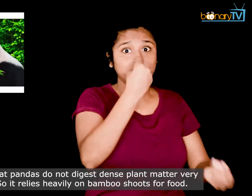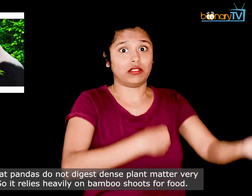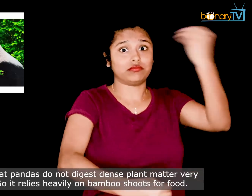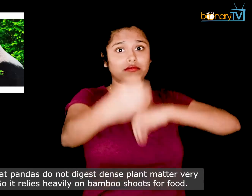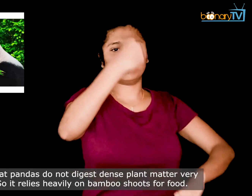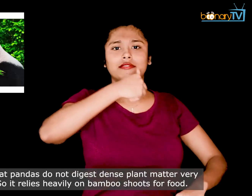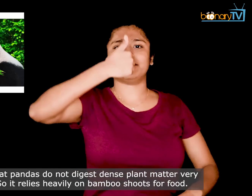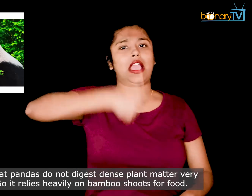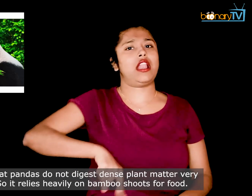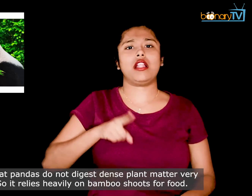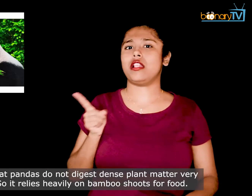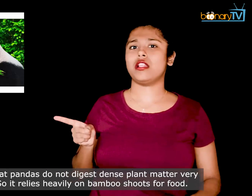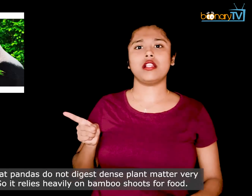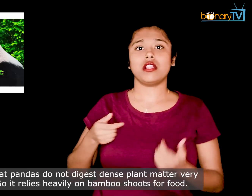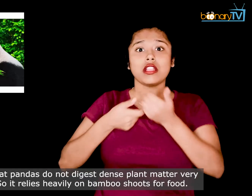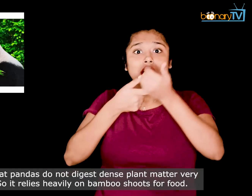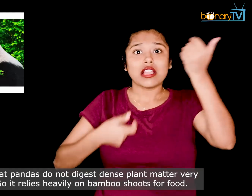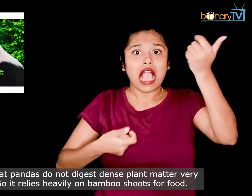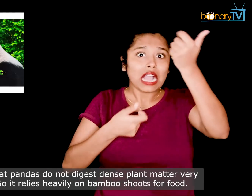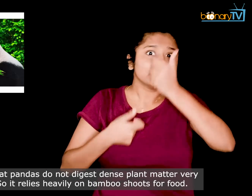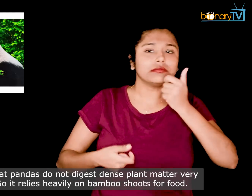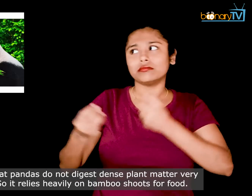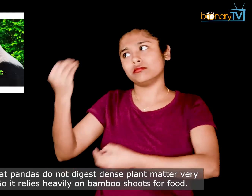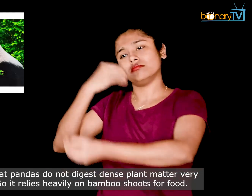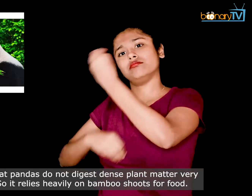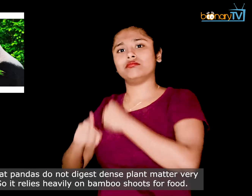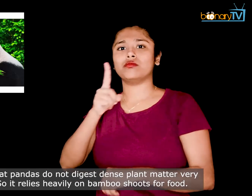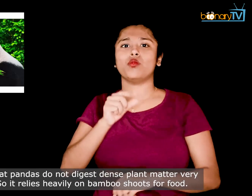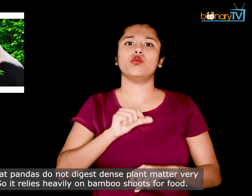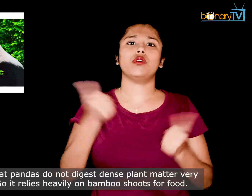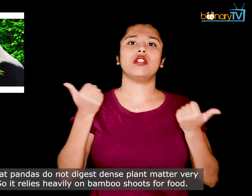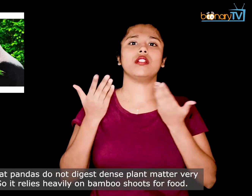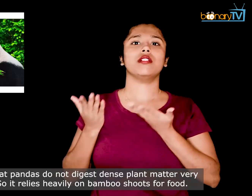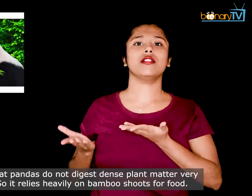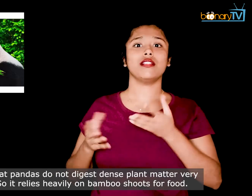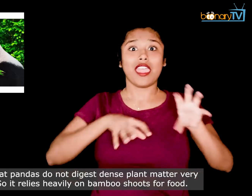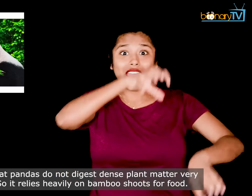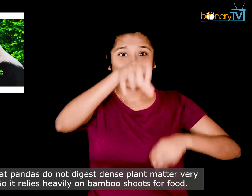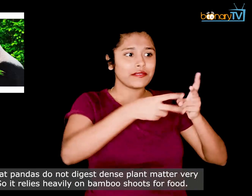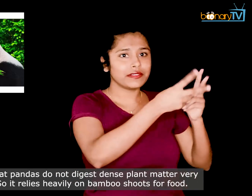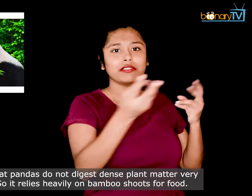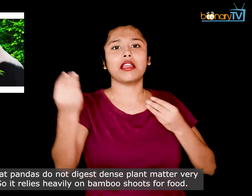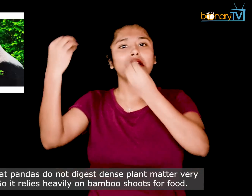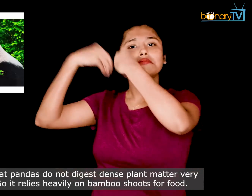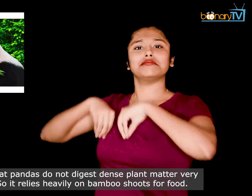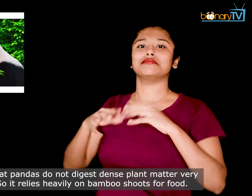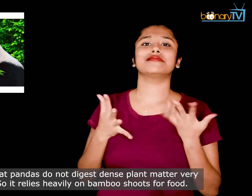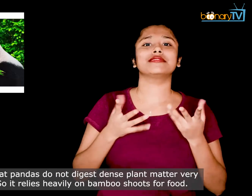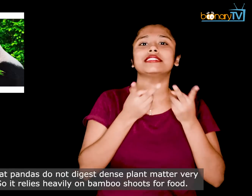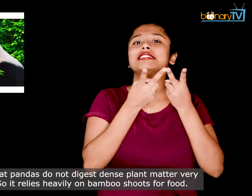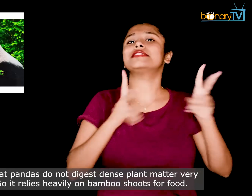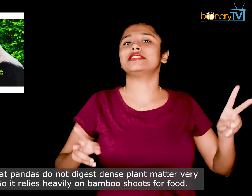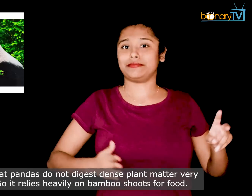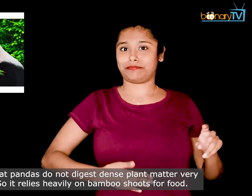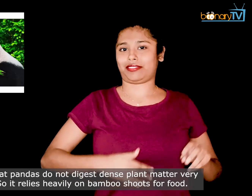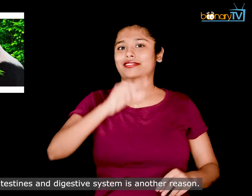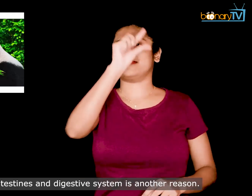not digest dense plant matter very efficiently, so it relies heavily on bamboo shoots for food. So the